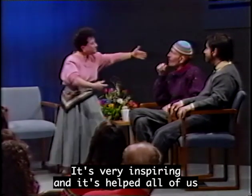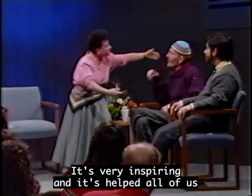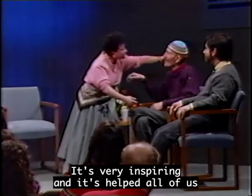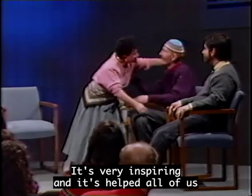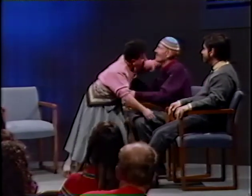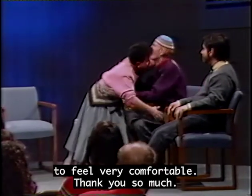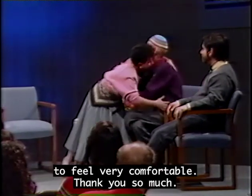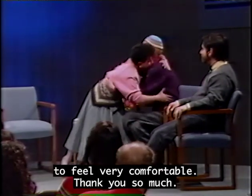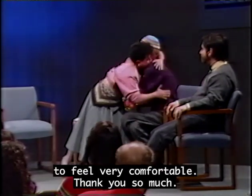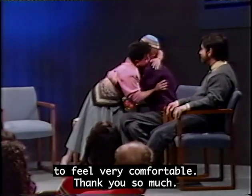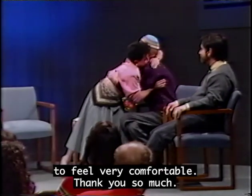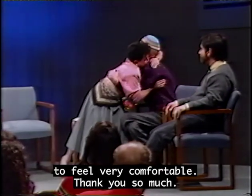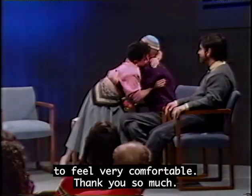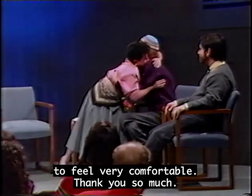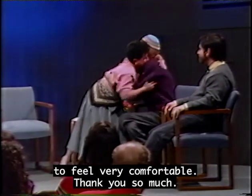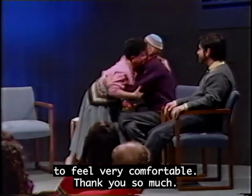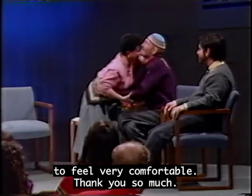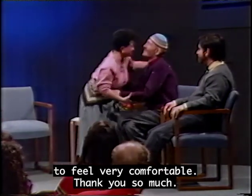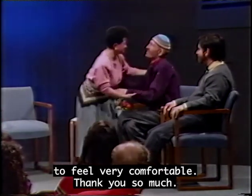all of us to feel very comfortable. Thank you so much.